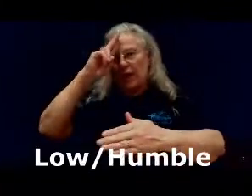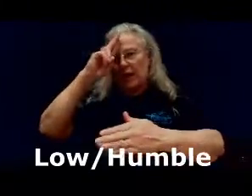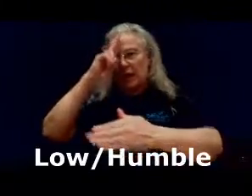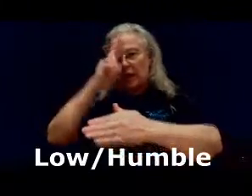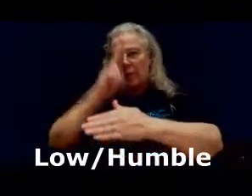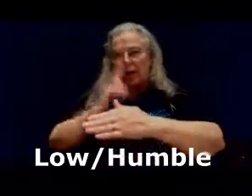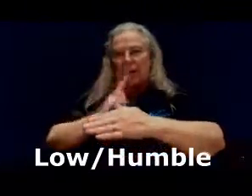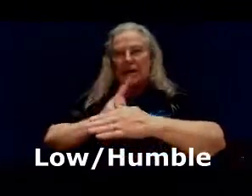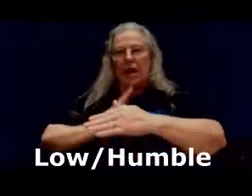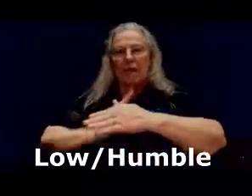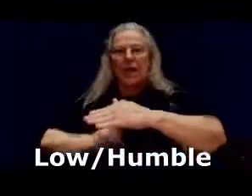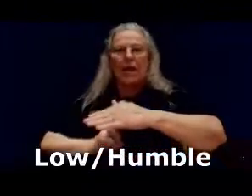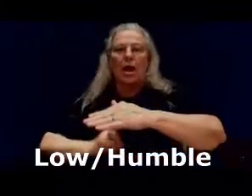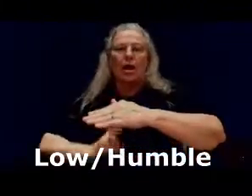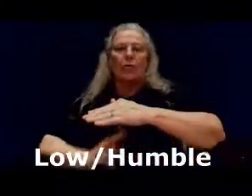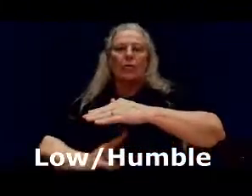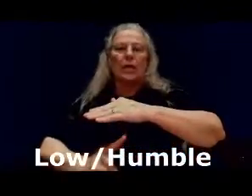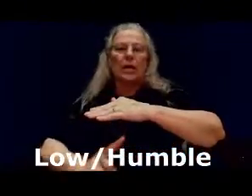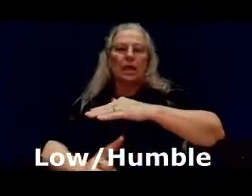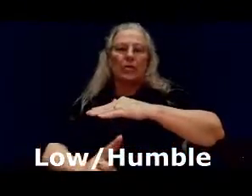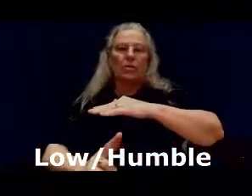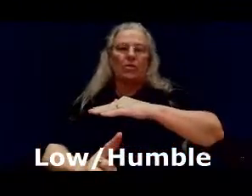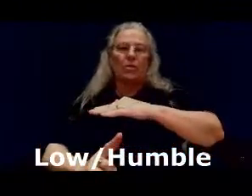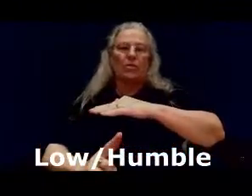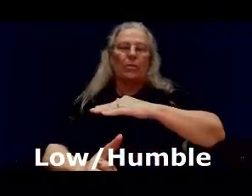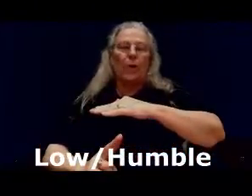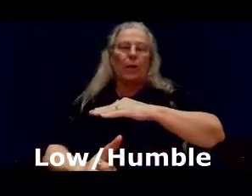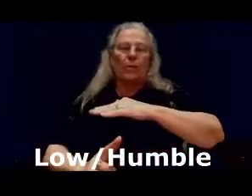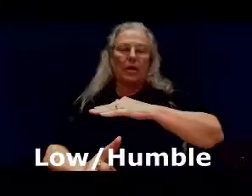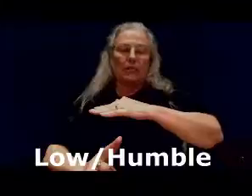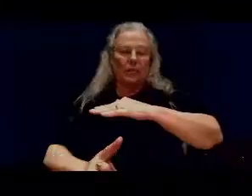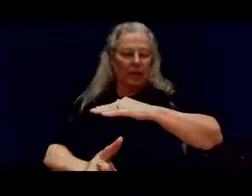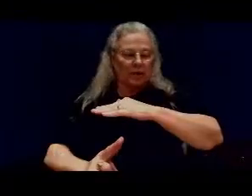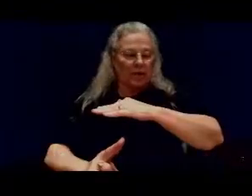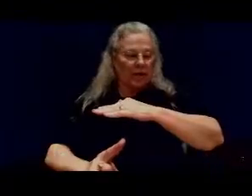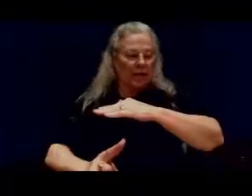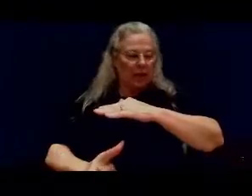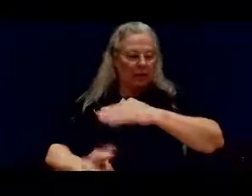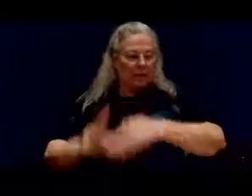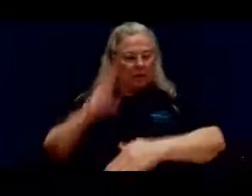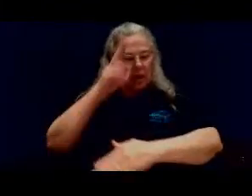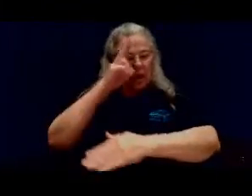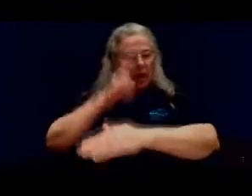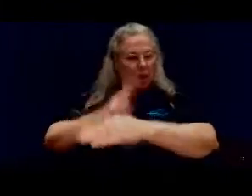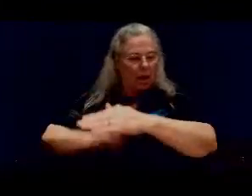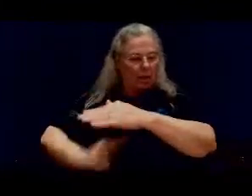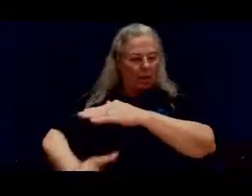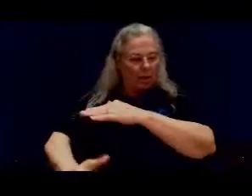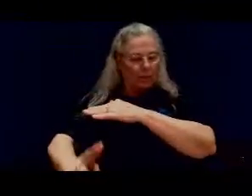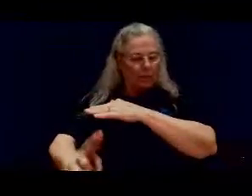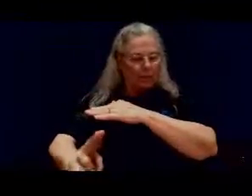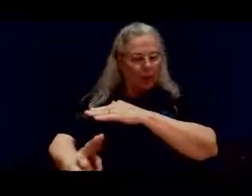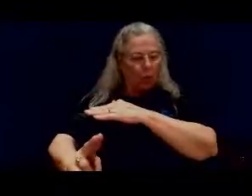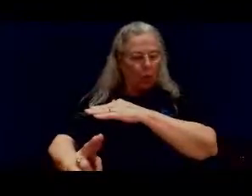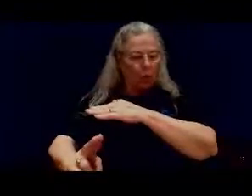forehead, bring it down and underneath the palm of your non-dominant hand. Humble or